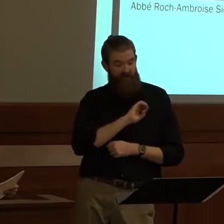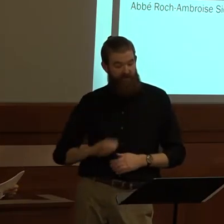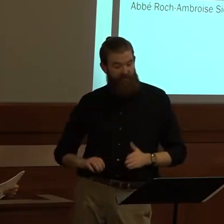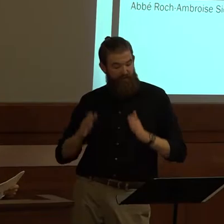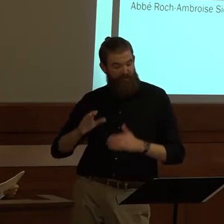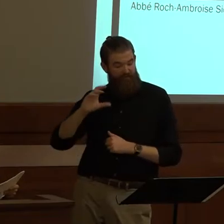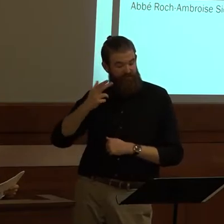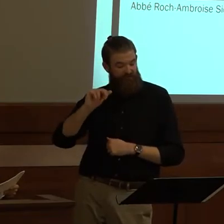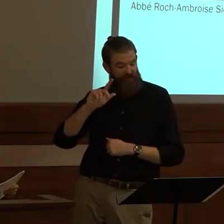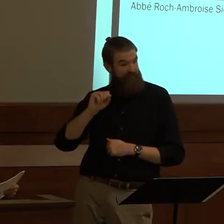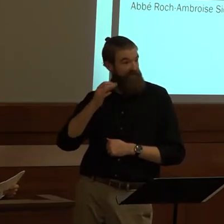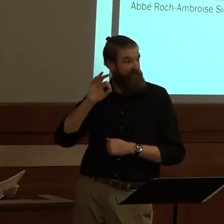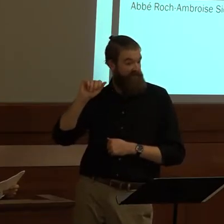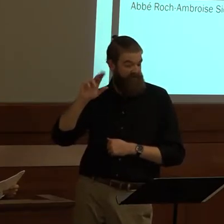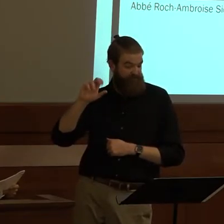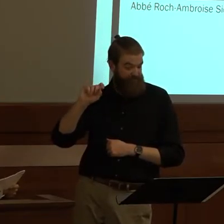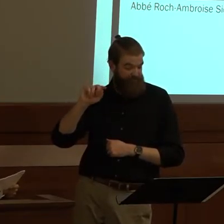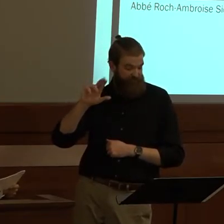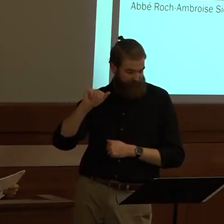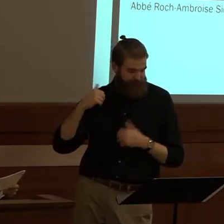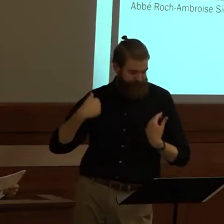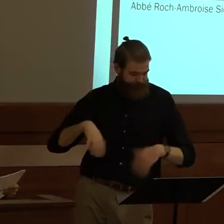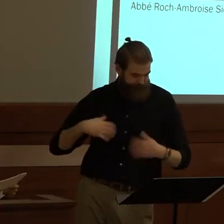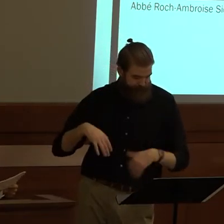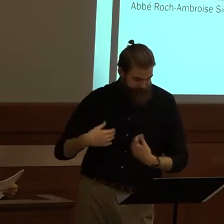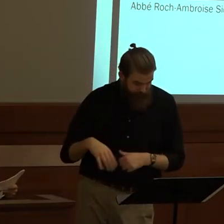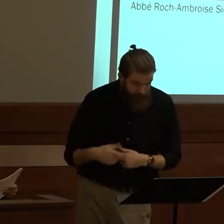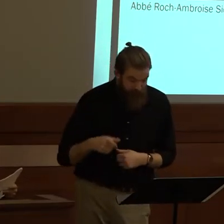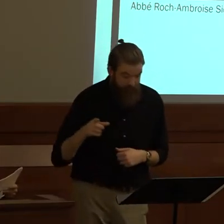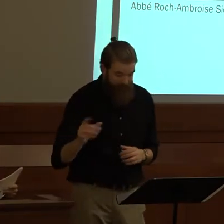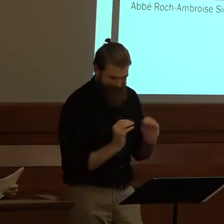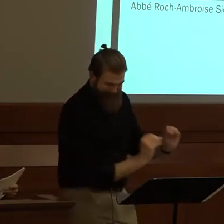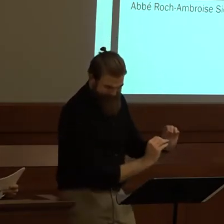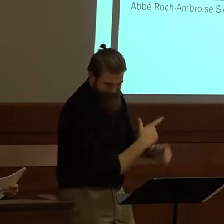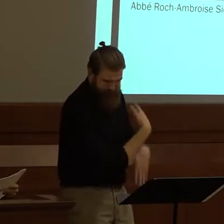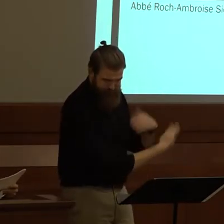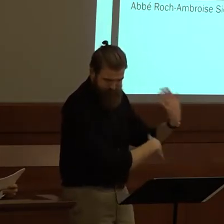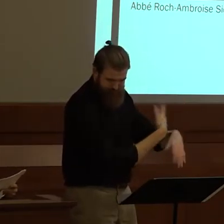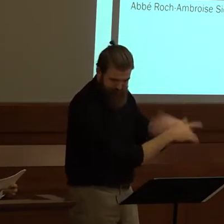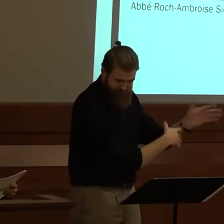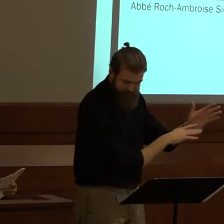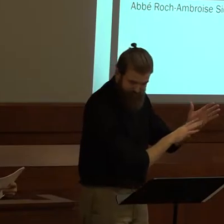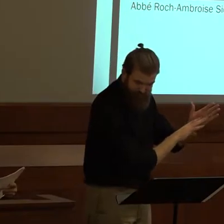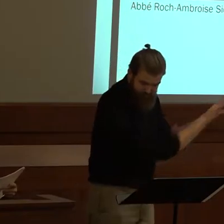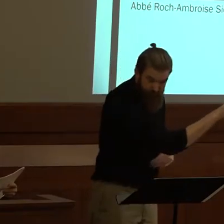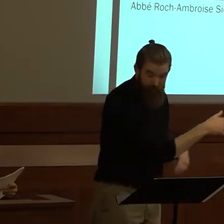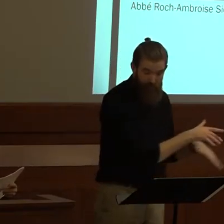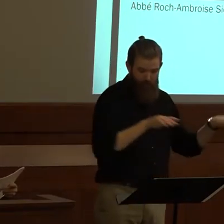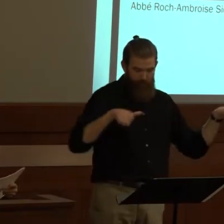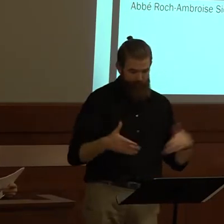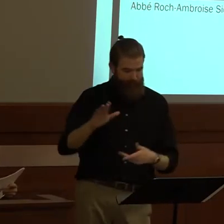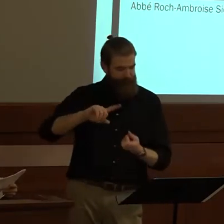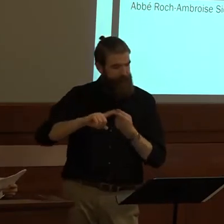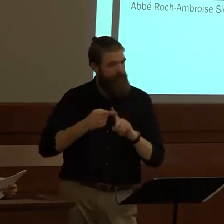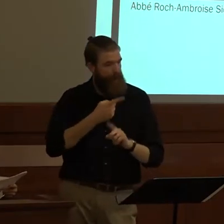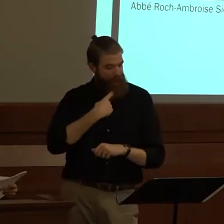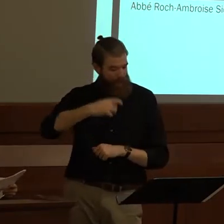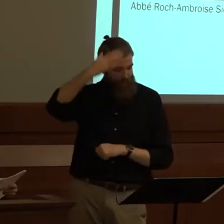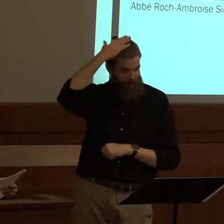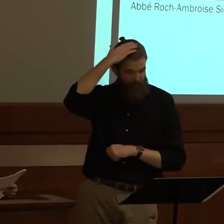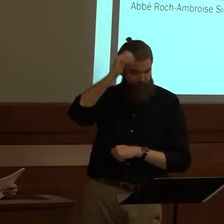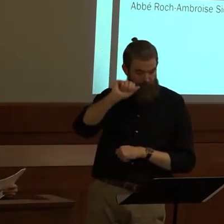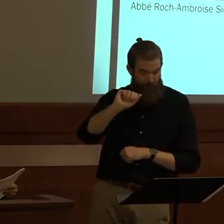Billot, who recommended Charles to come to Rome immediately. Cardinal Billot, who was